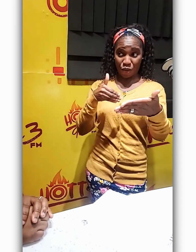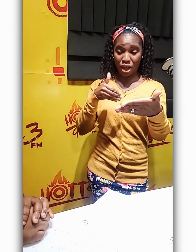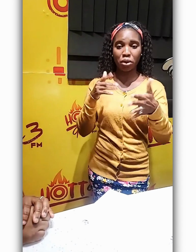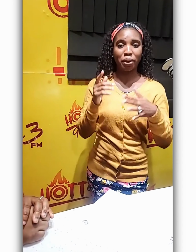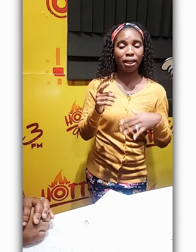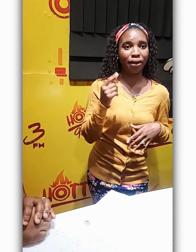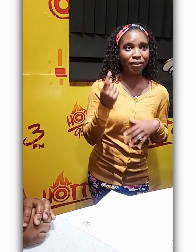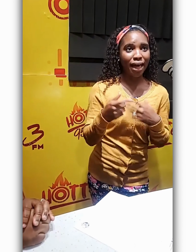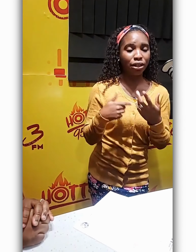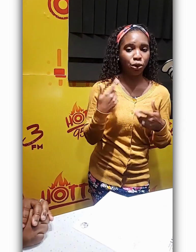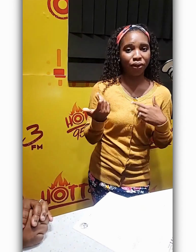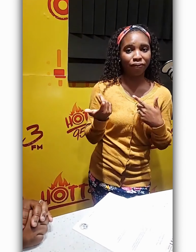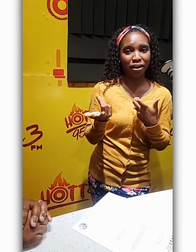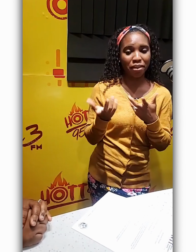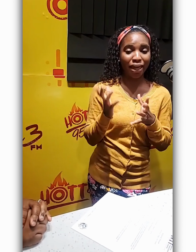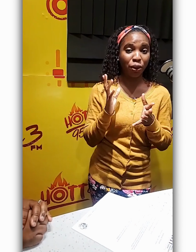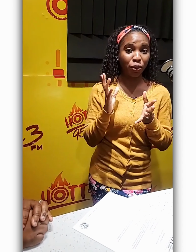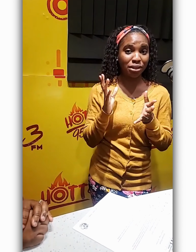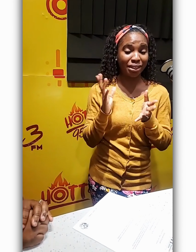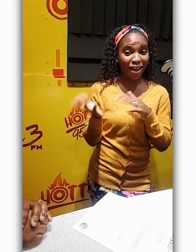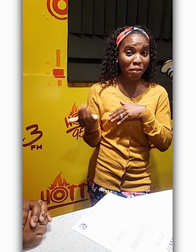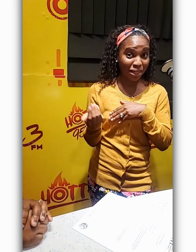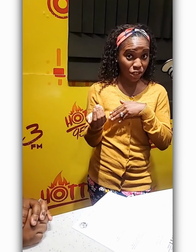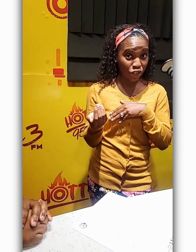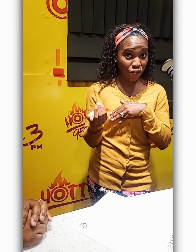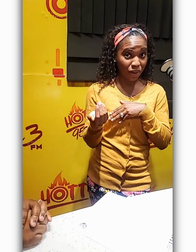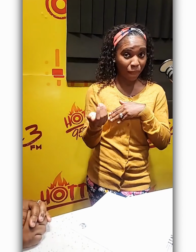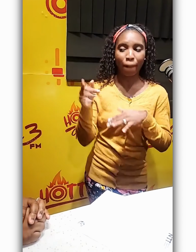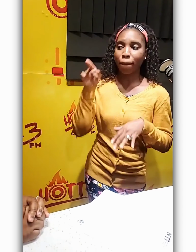You mean if you had to notify them that he was a deaf passenger? Yes, please.